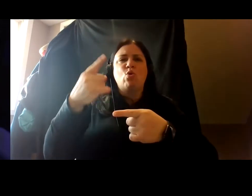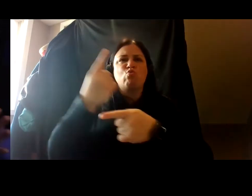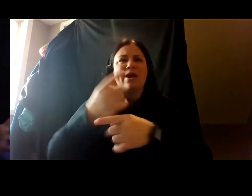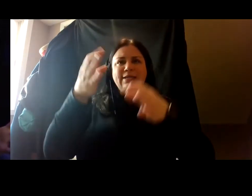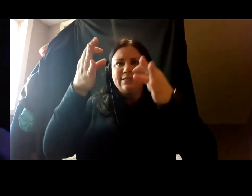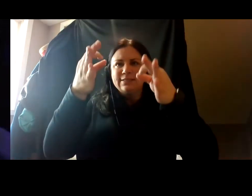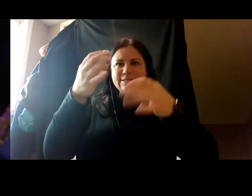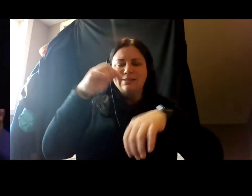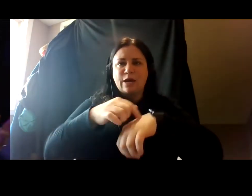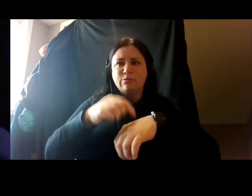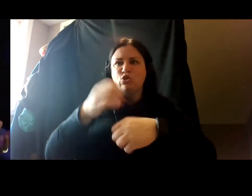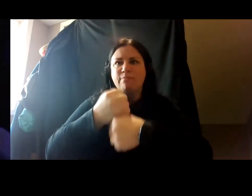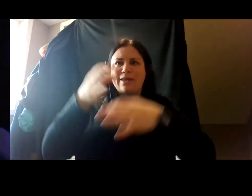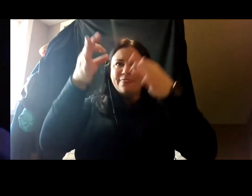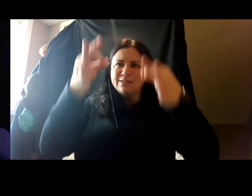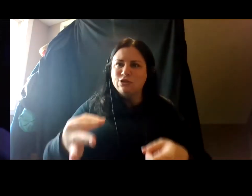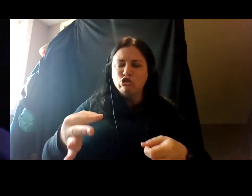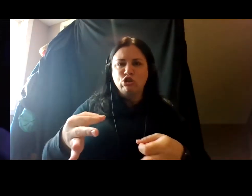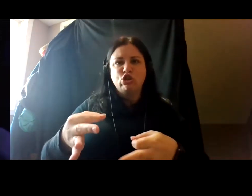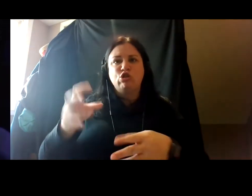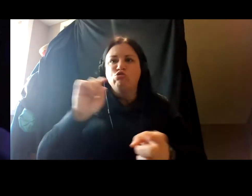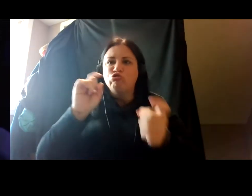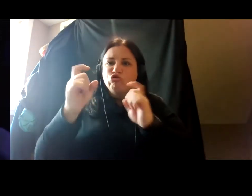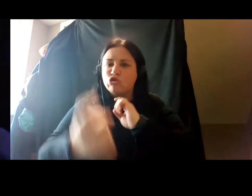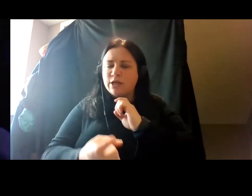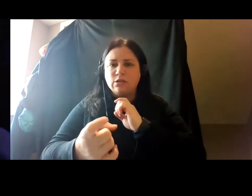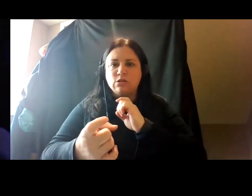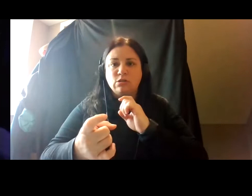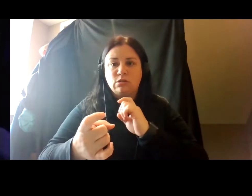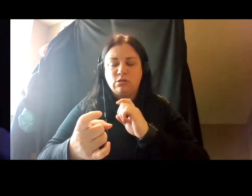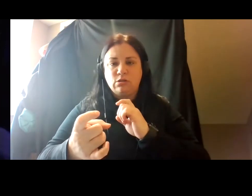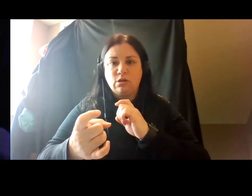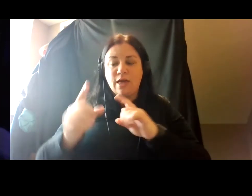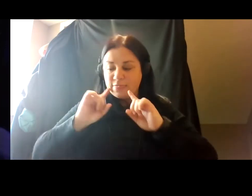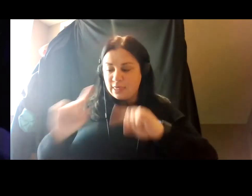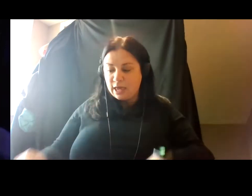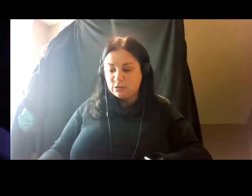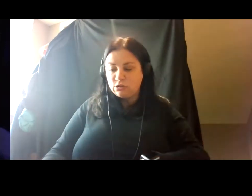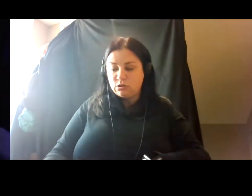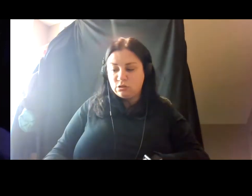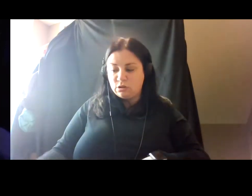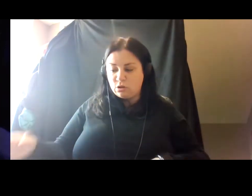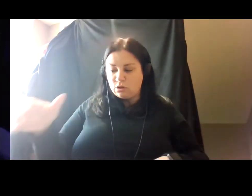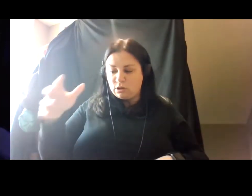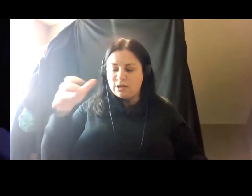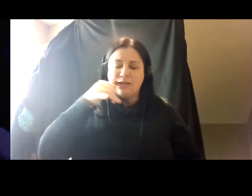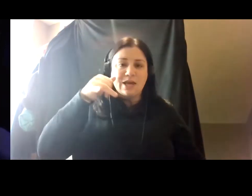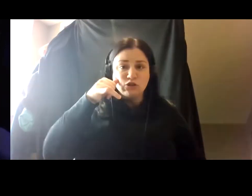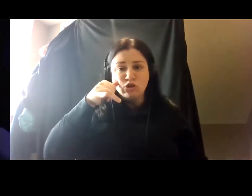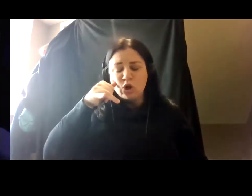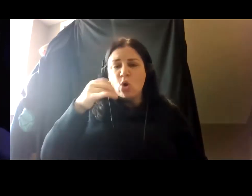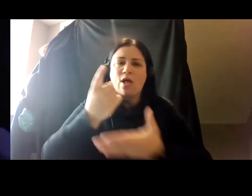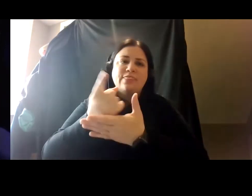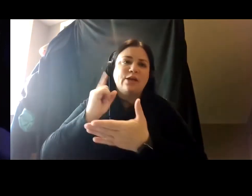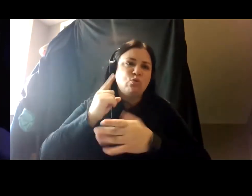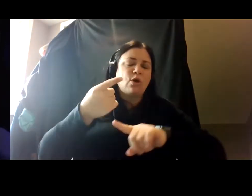change whatever you have to do? And the answer usually is it was yesterday, or it was last week, it was a month